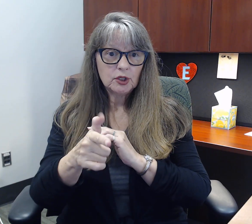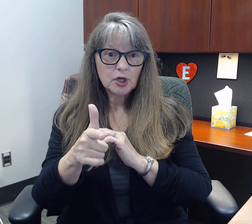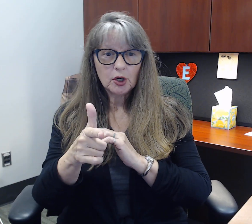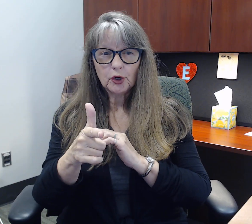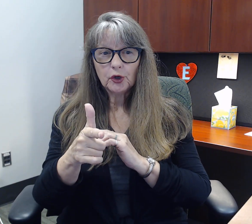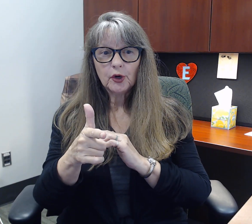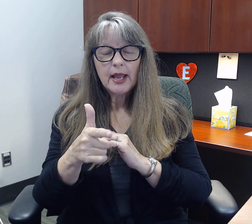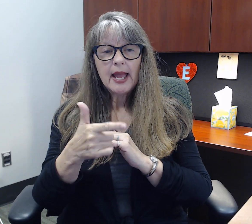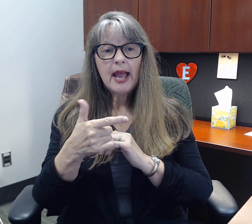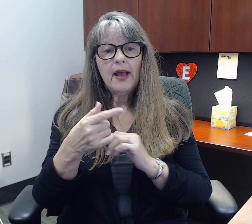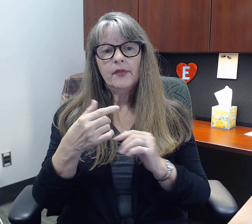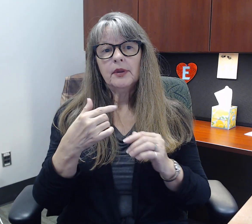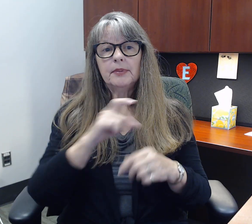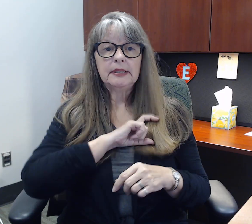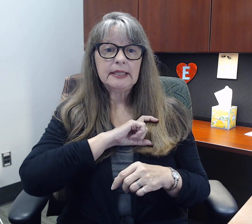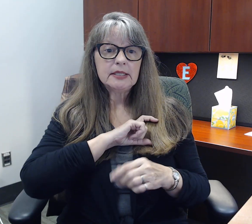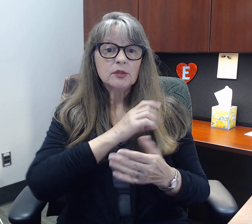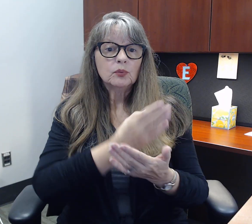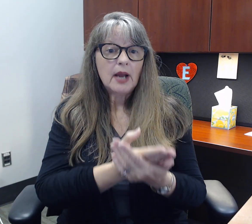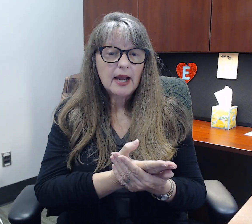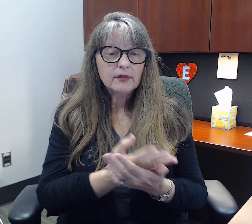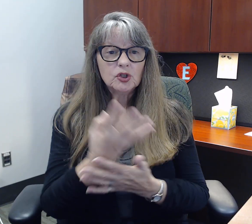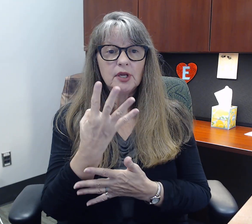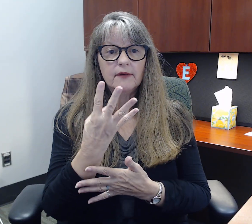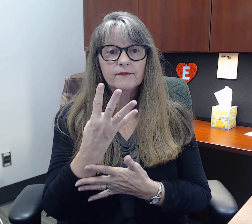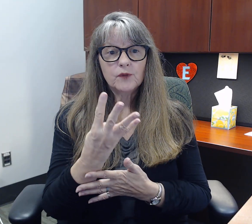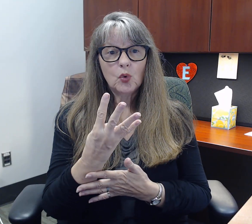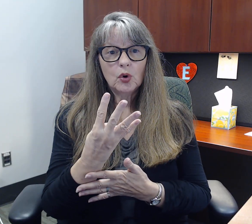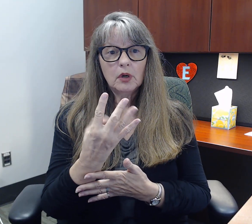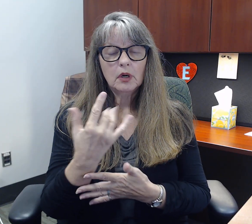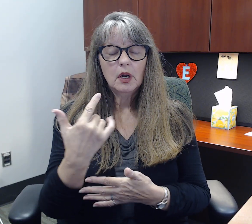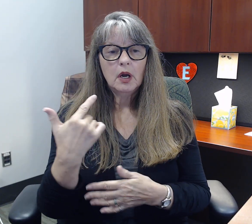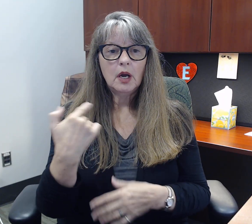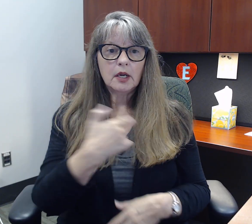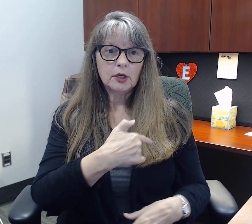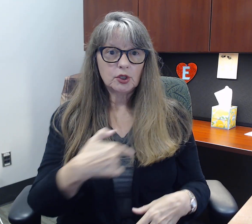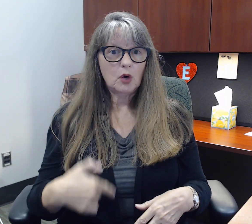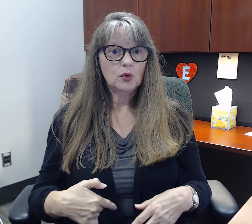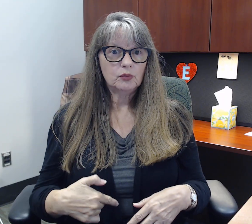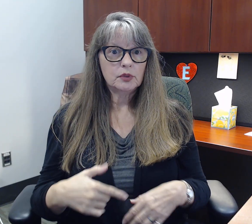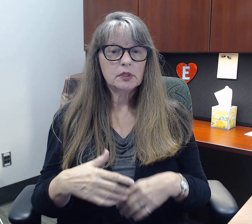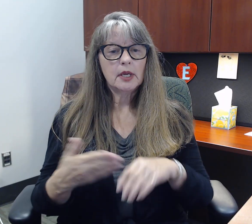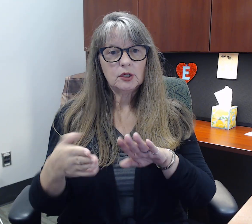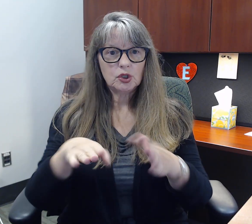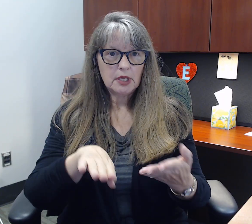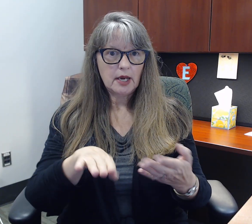shot her, and the police arrived, and she had 4 gunshot wounds, and she died.